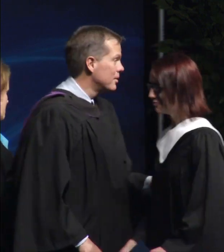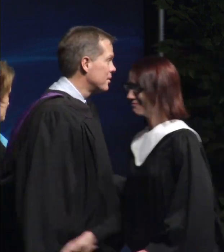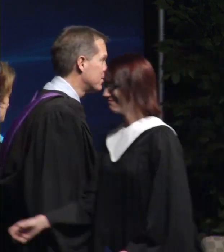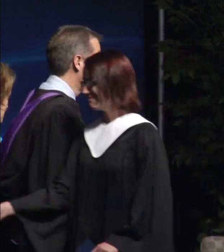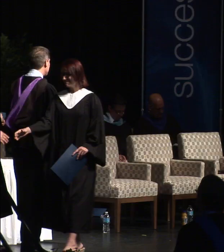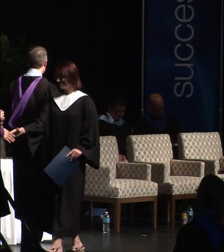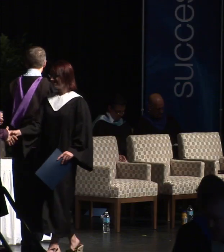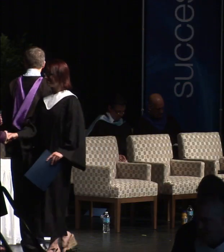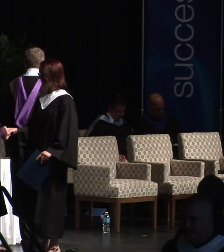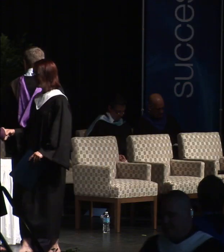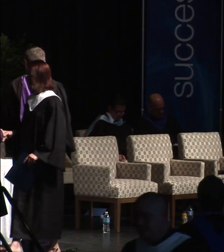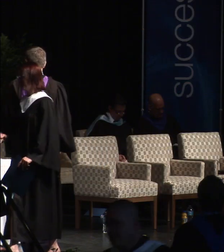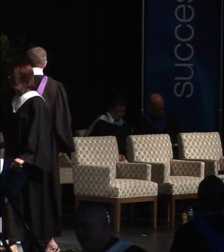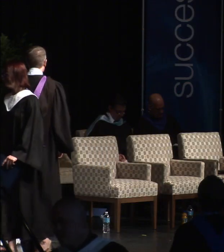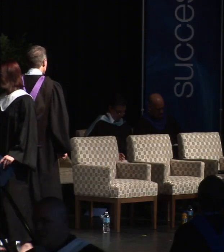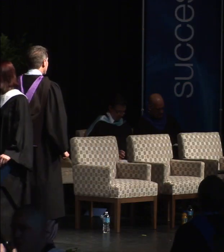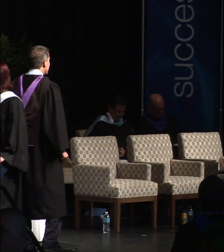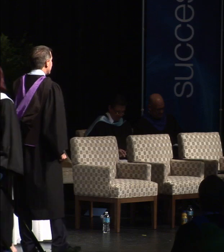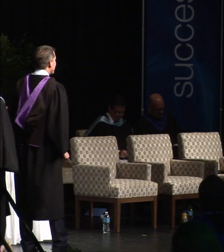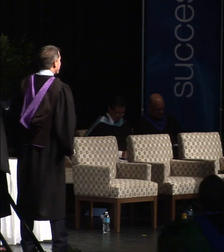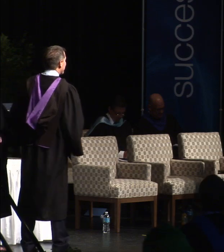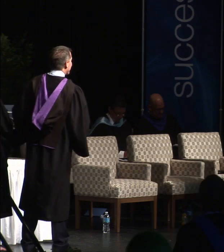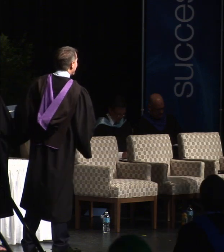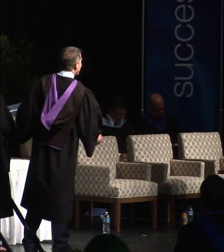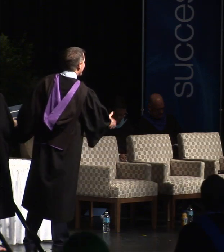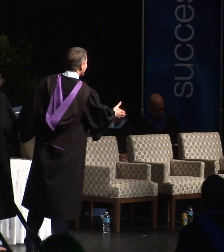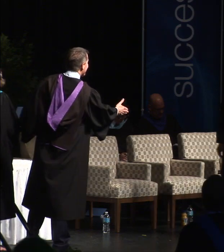Brandon Kenneth Shaw.